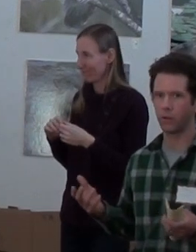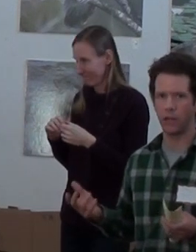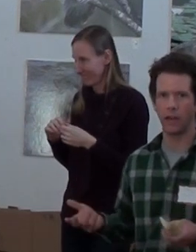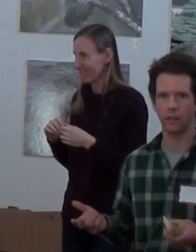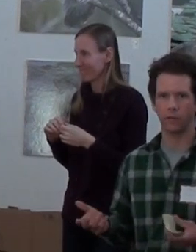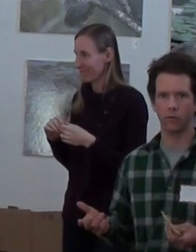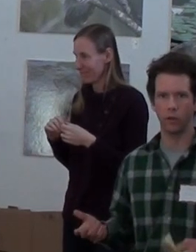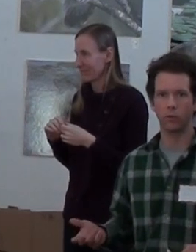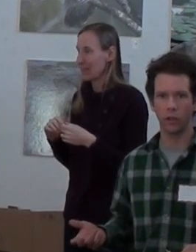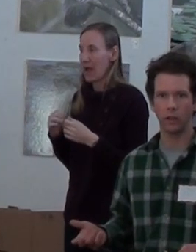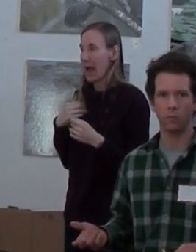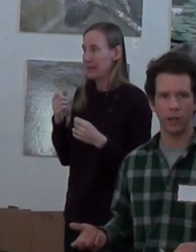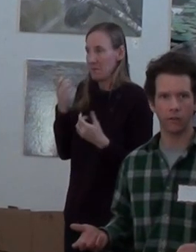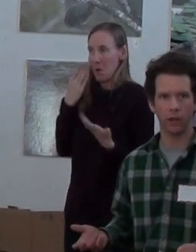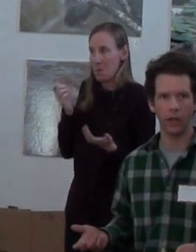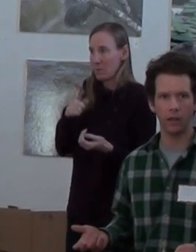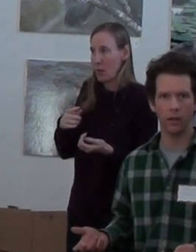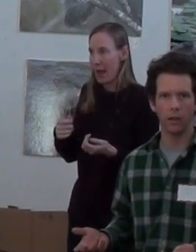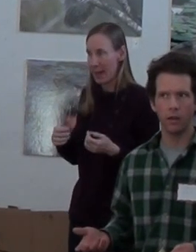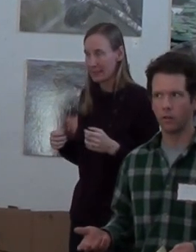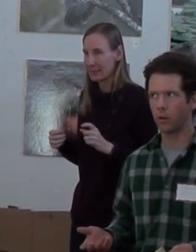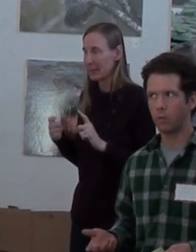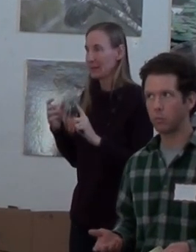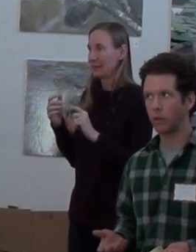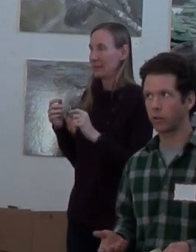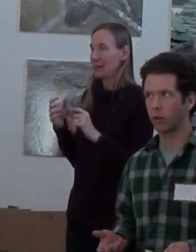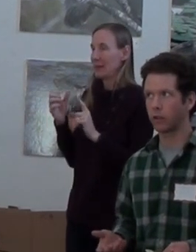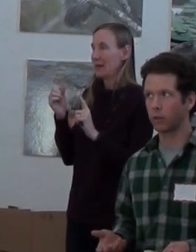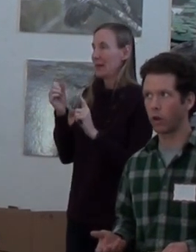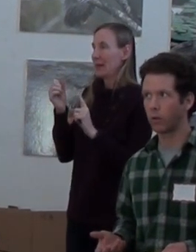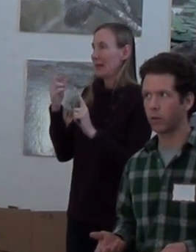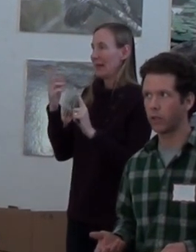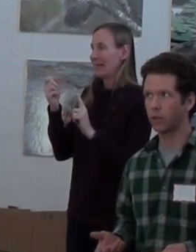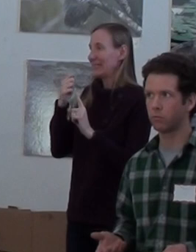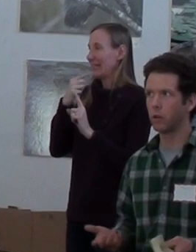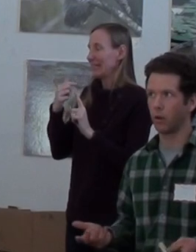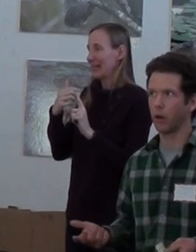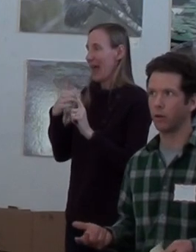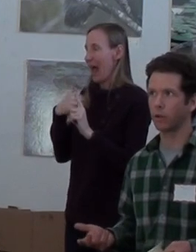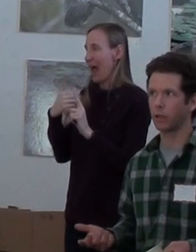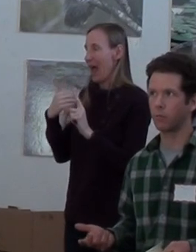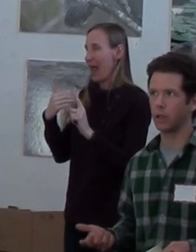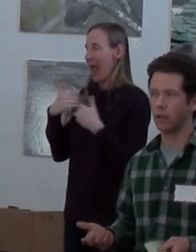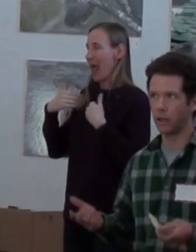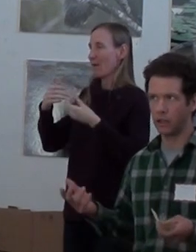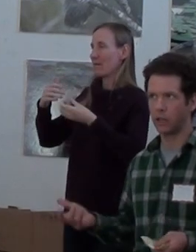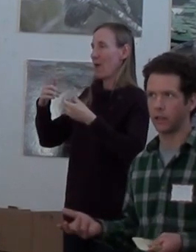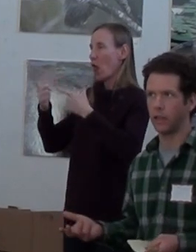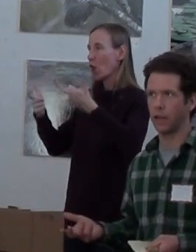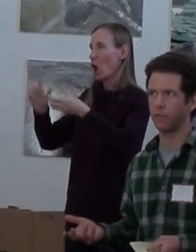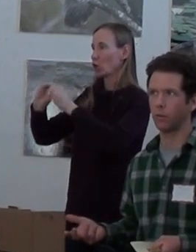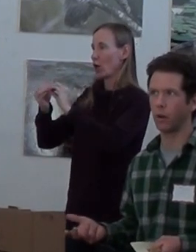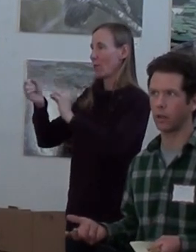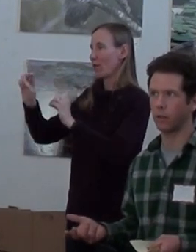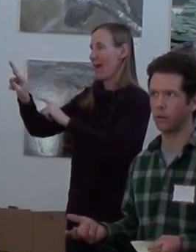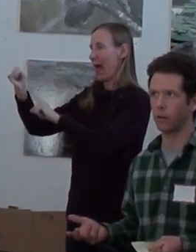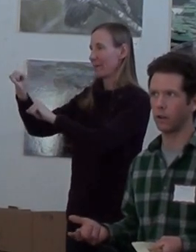with the ethics of using a miticide. Is there anything wrong with it? No, I don't think. I mean, at the end of the